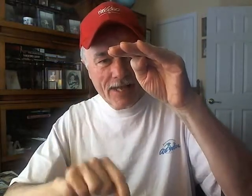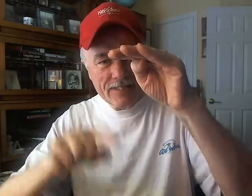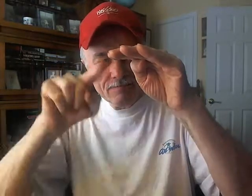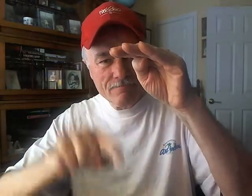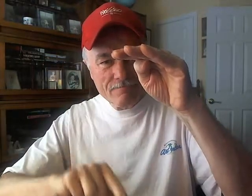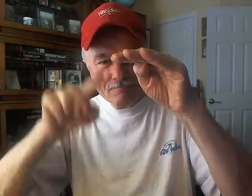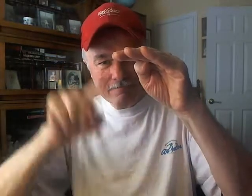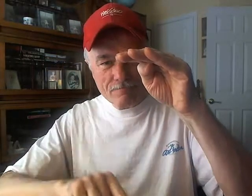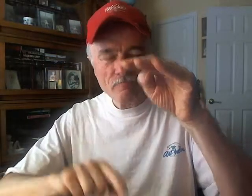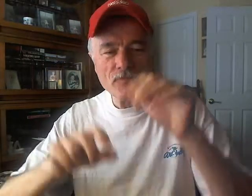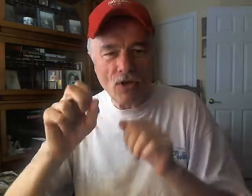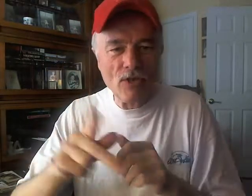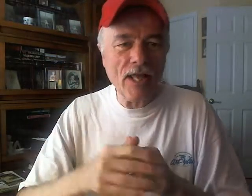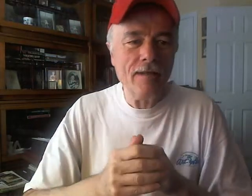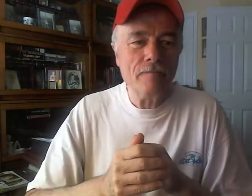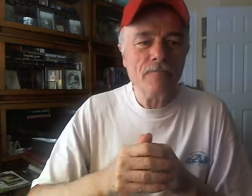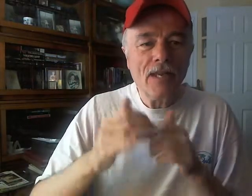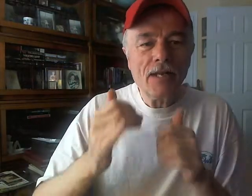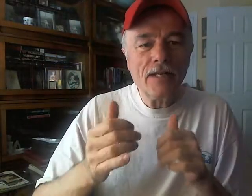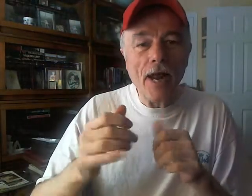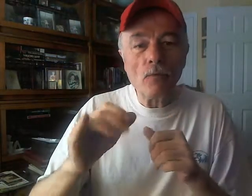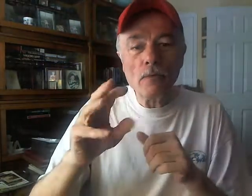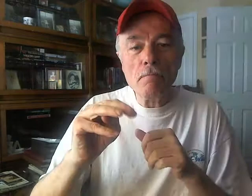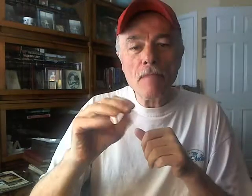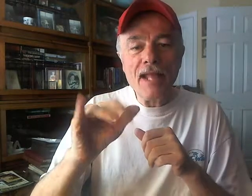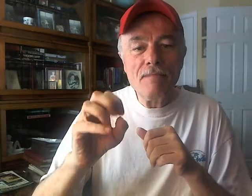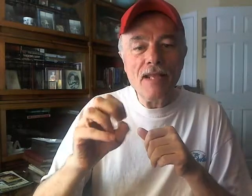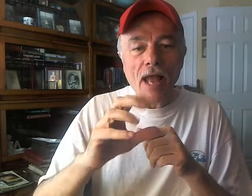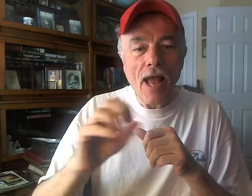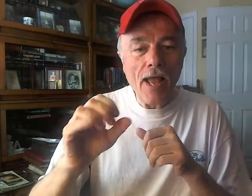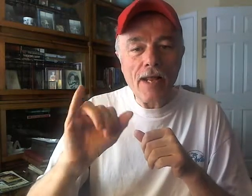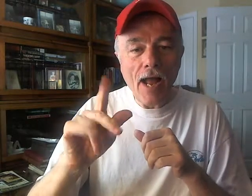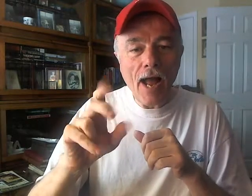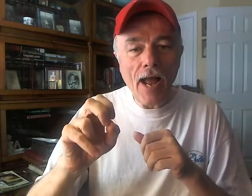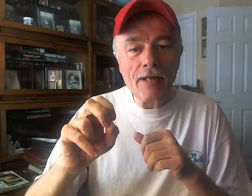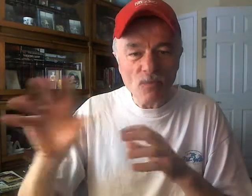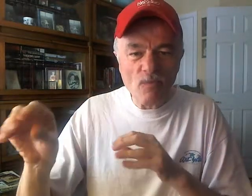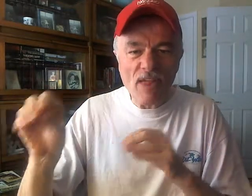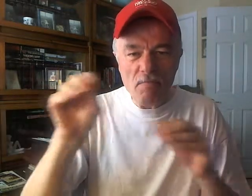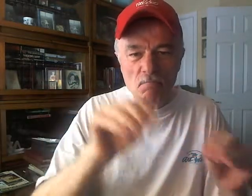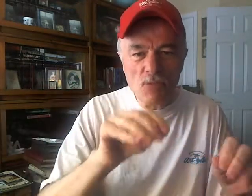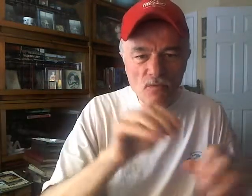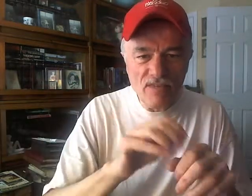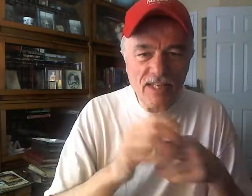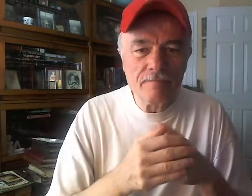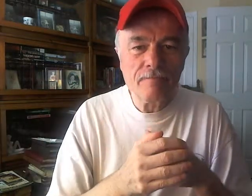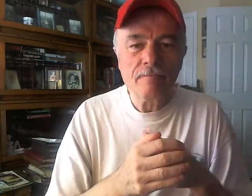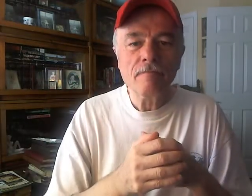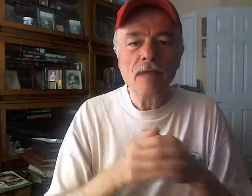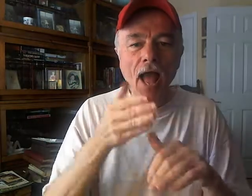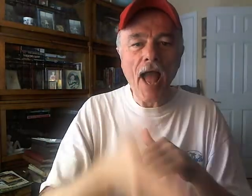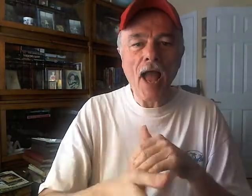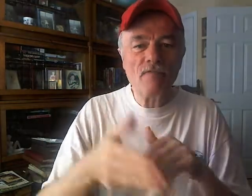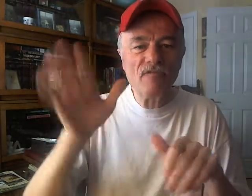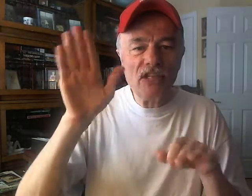size. Okay. Now, Mamie and I, they moved in after